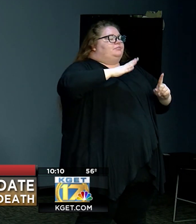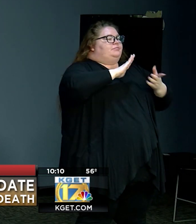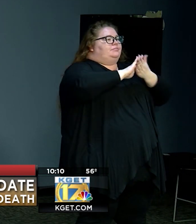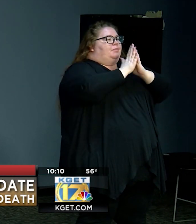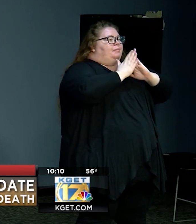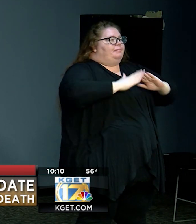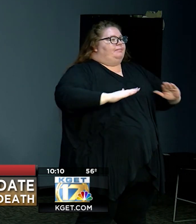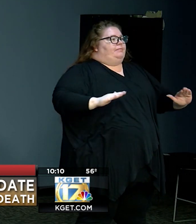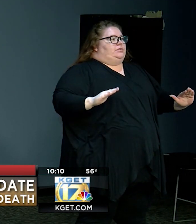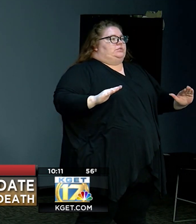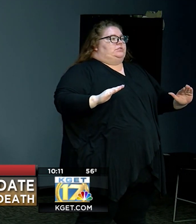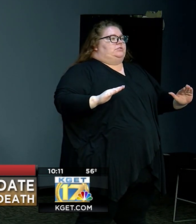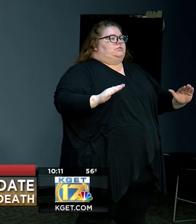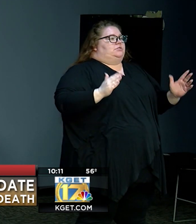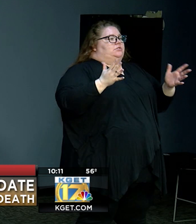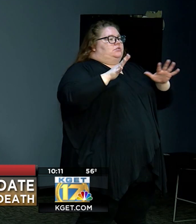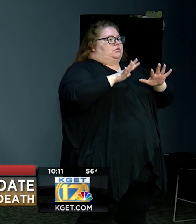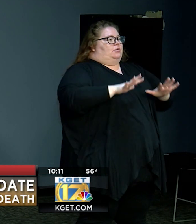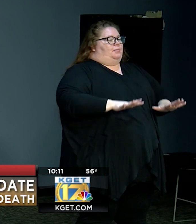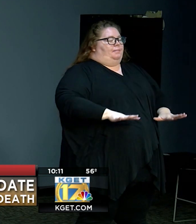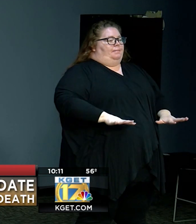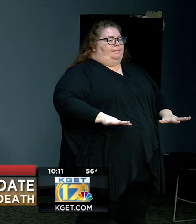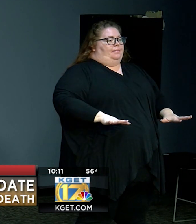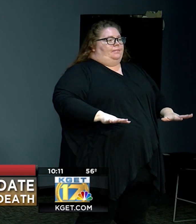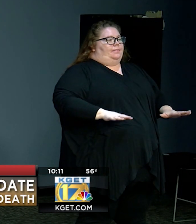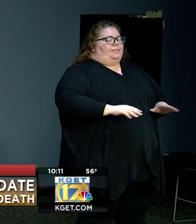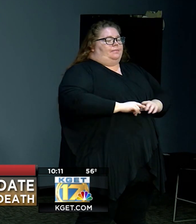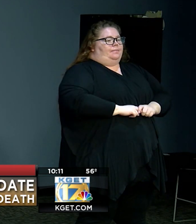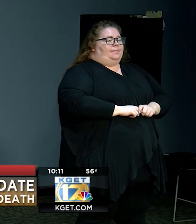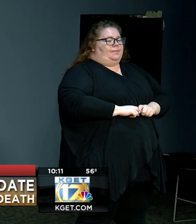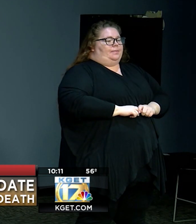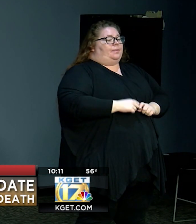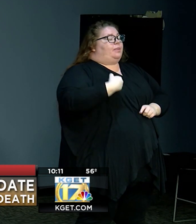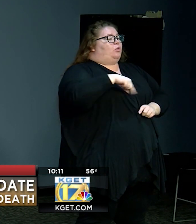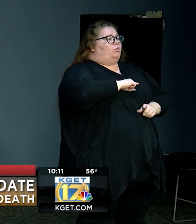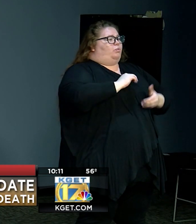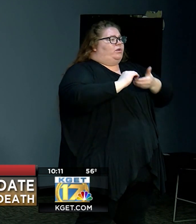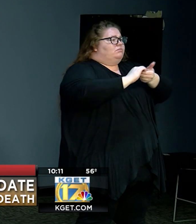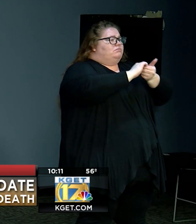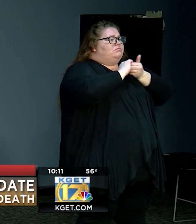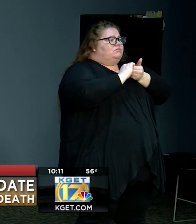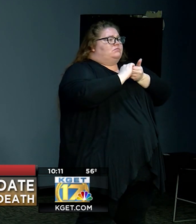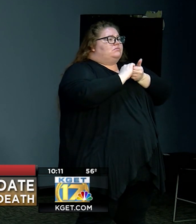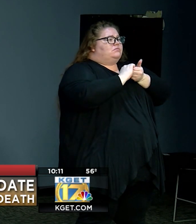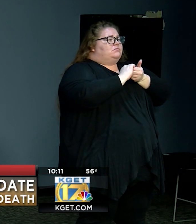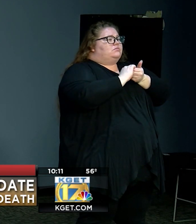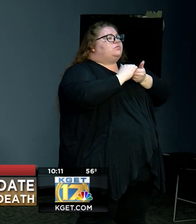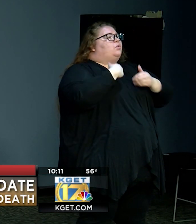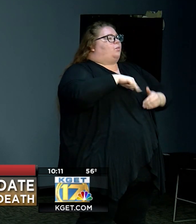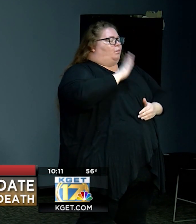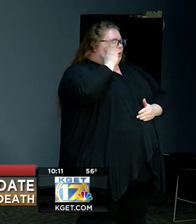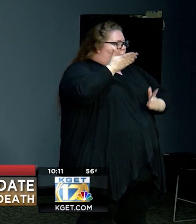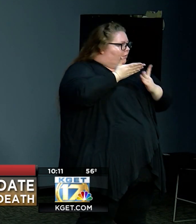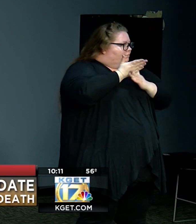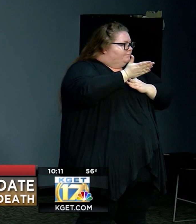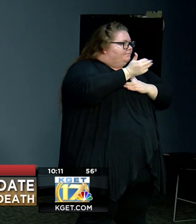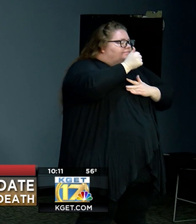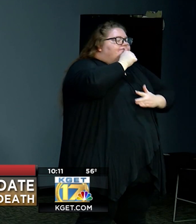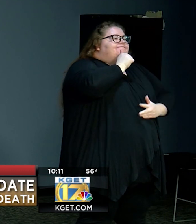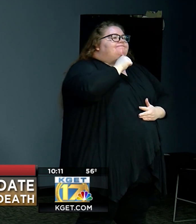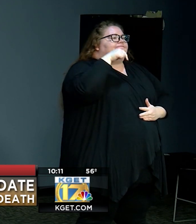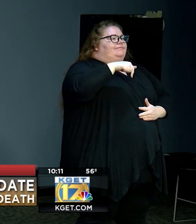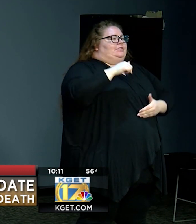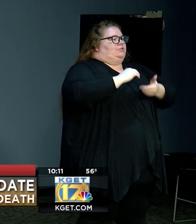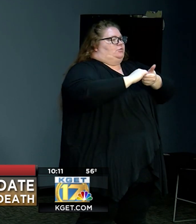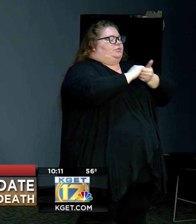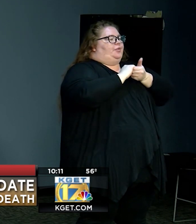peace and of calm. We're in this together. We will get through this